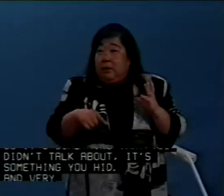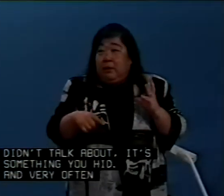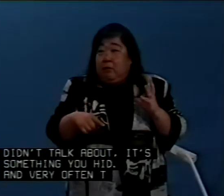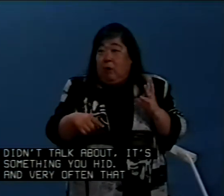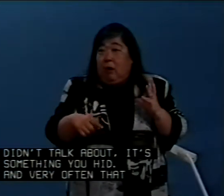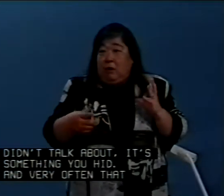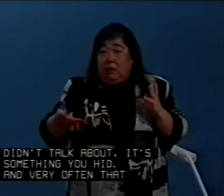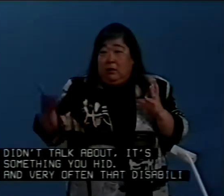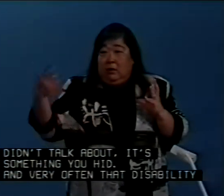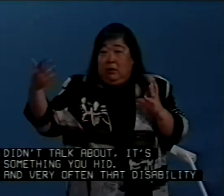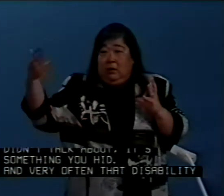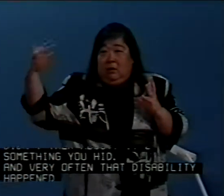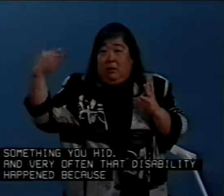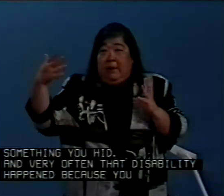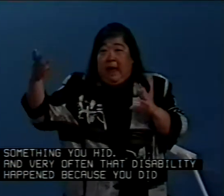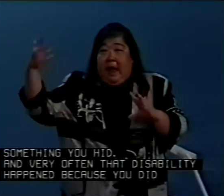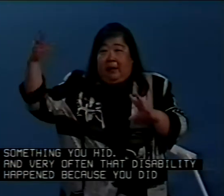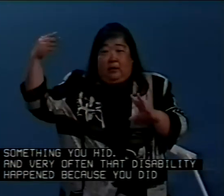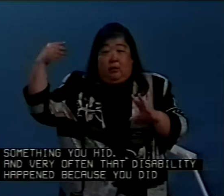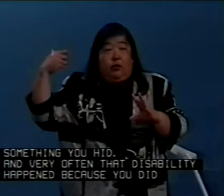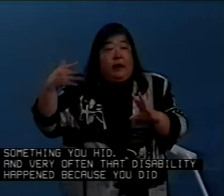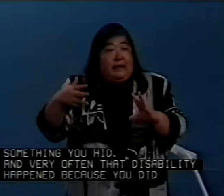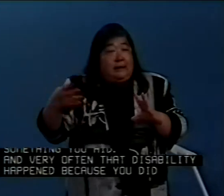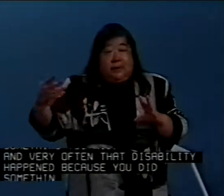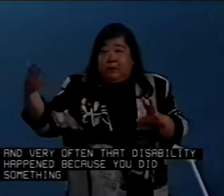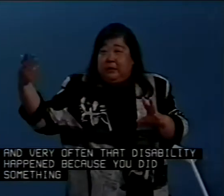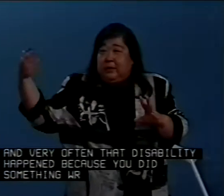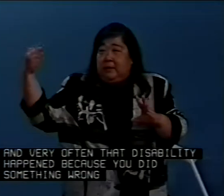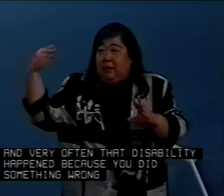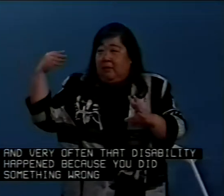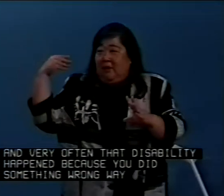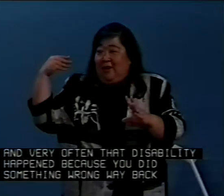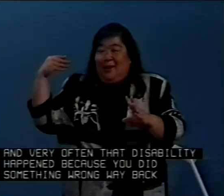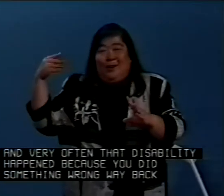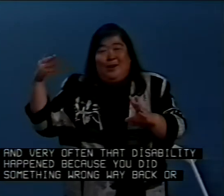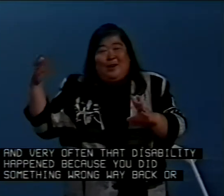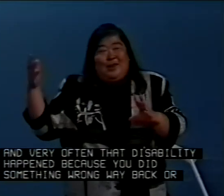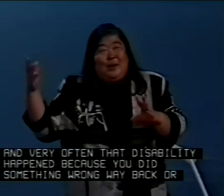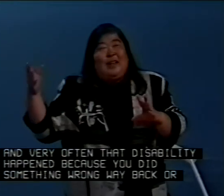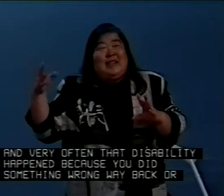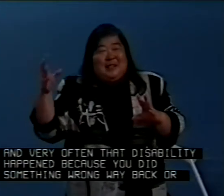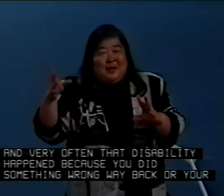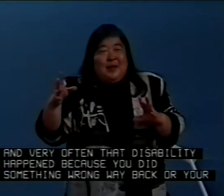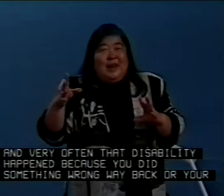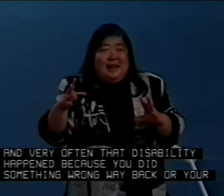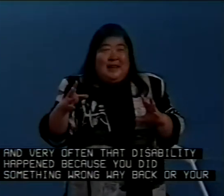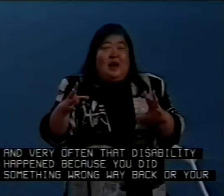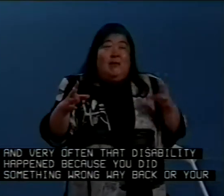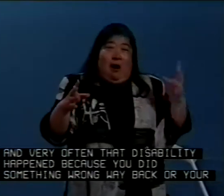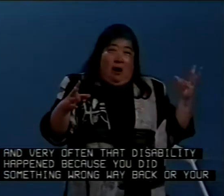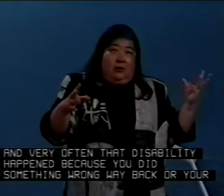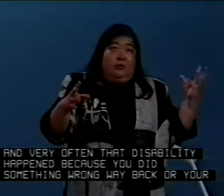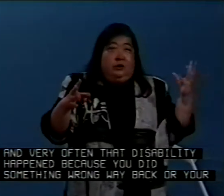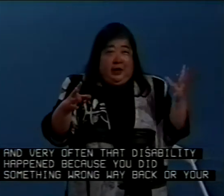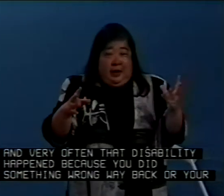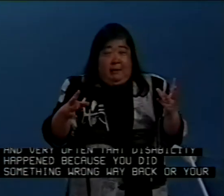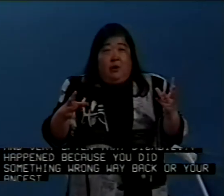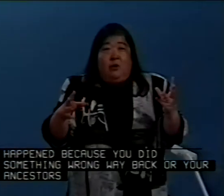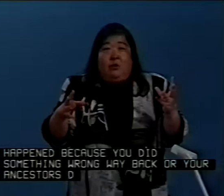something wrong way back, or your ancestors did something wrong. So in addition to the idea of honor, shame, you also